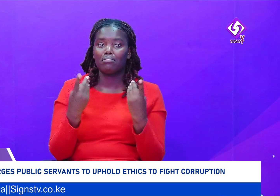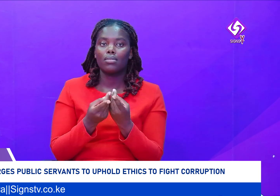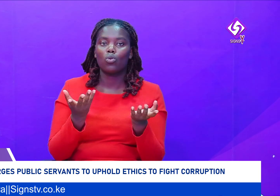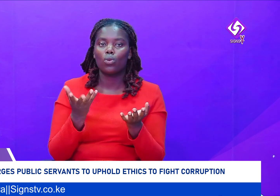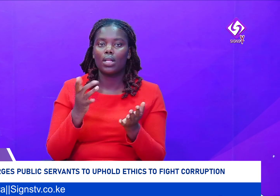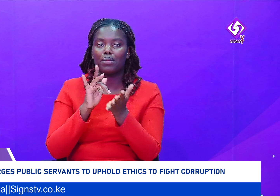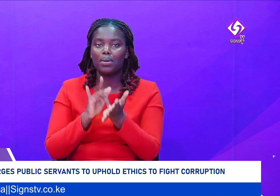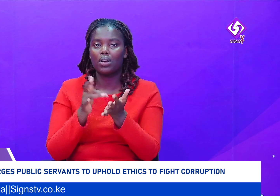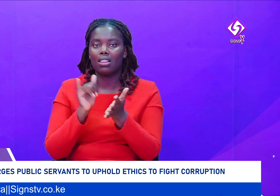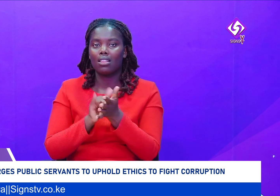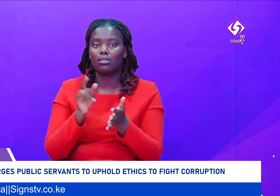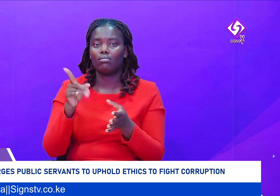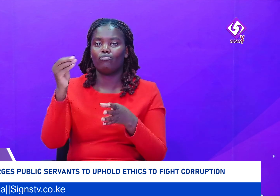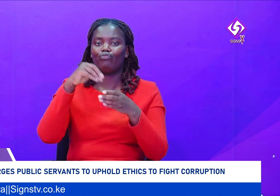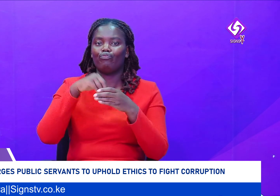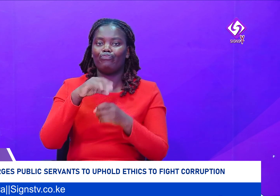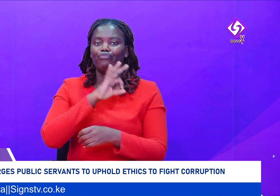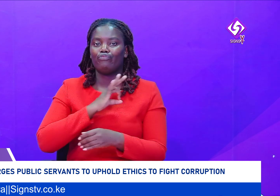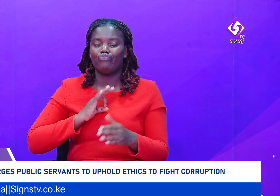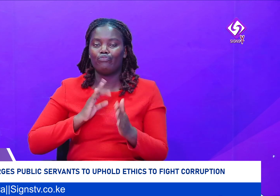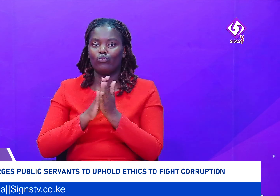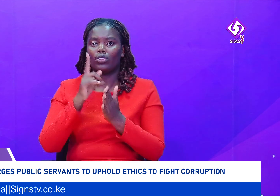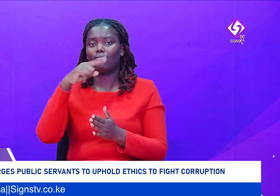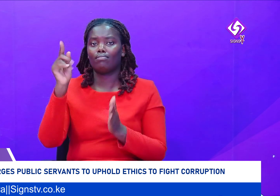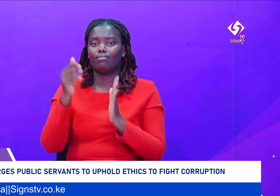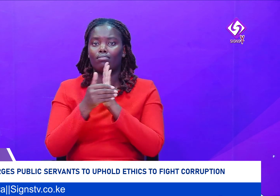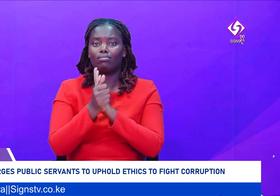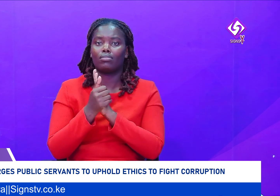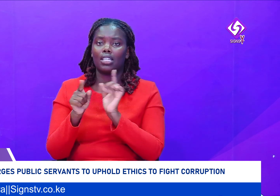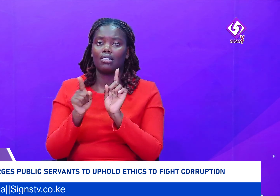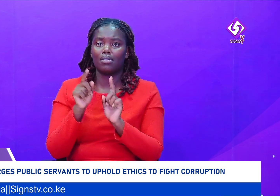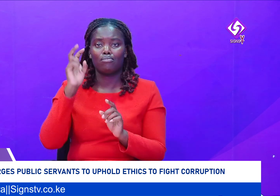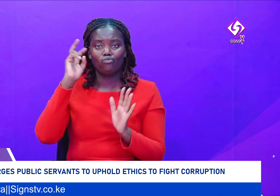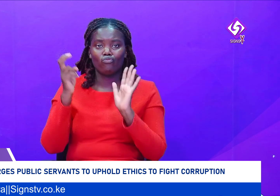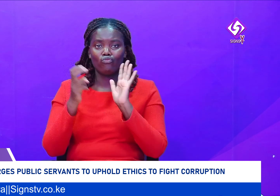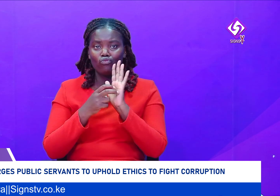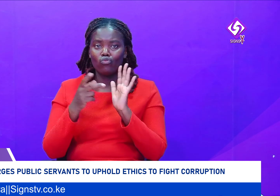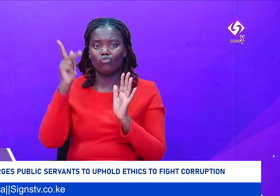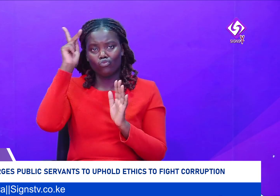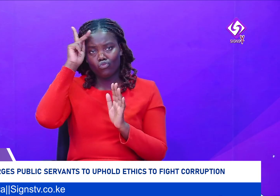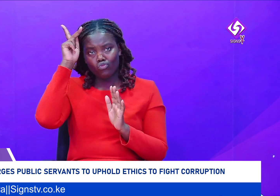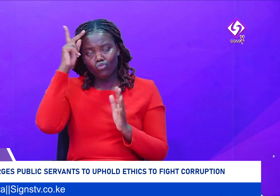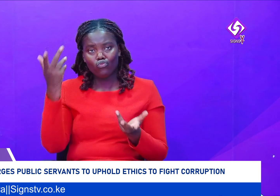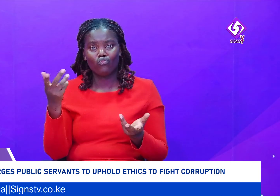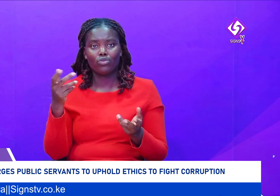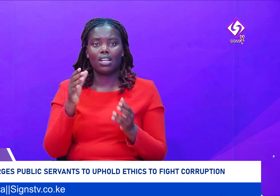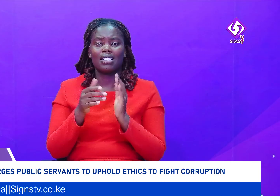across all public sector departments. He emphasized that equipping staff with the right skills and knowledge